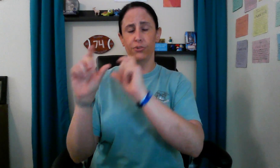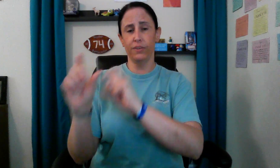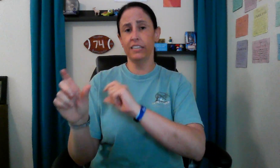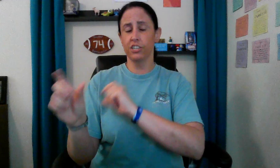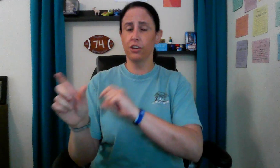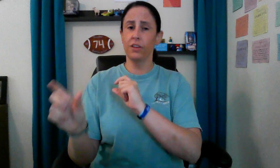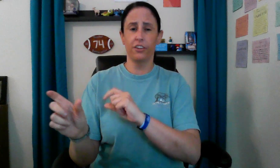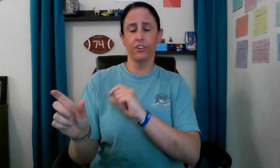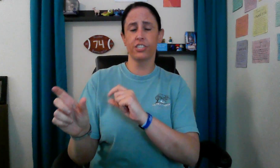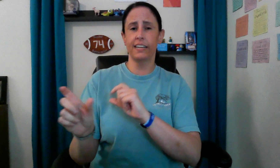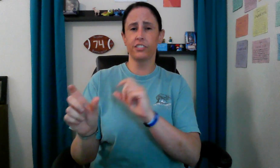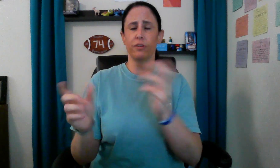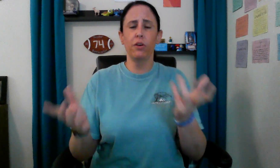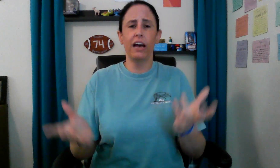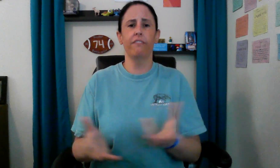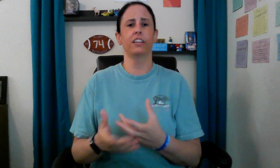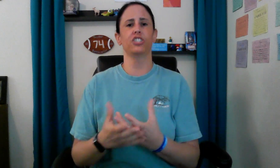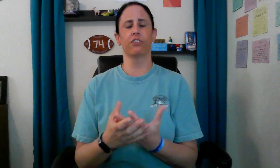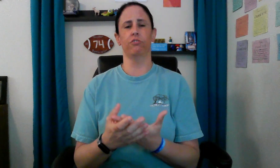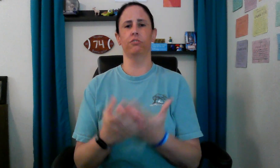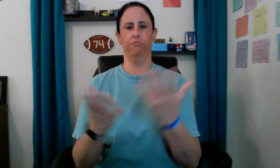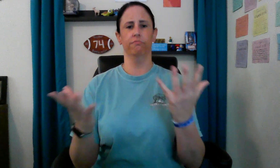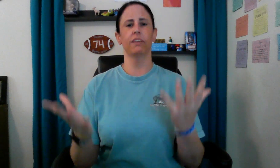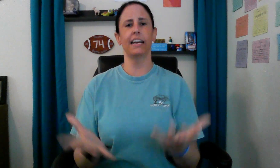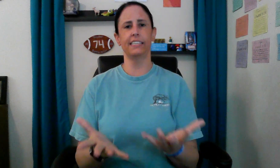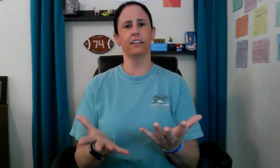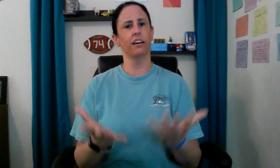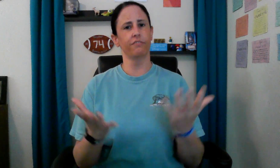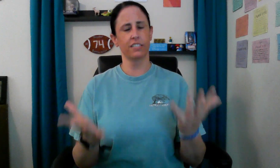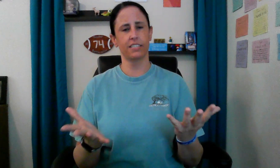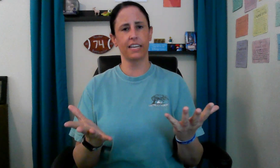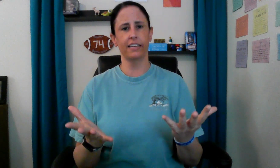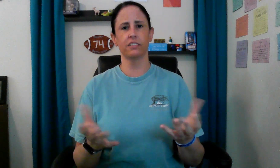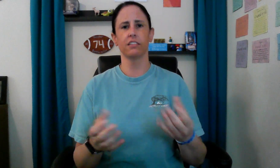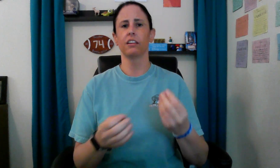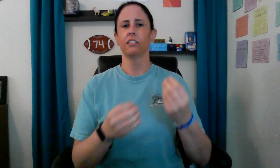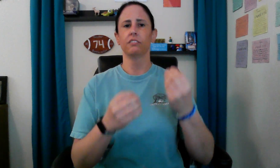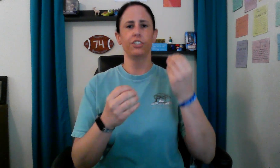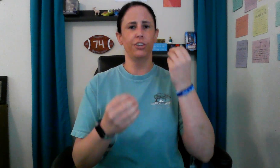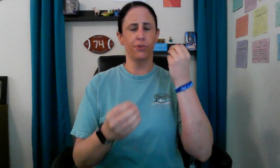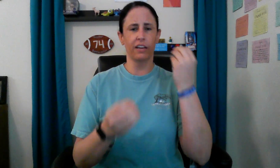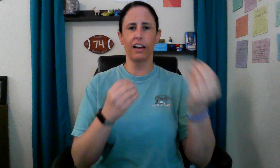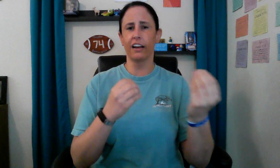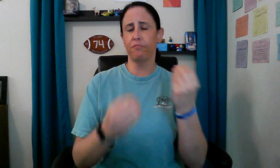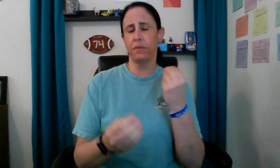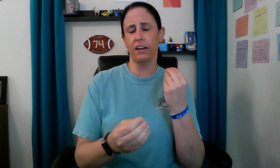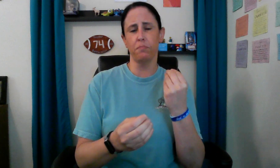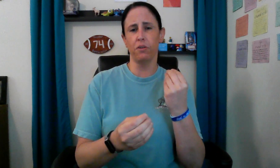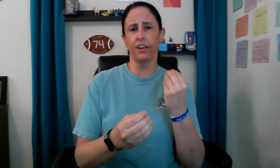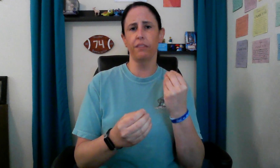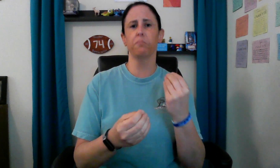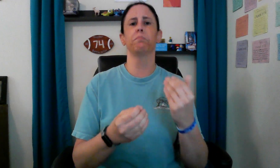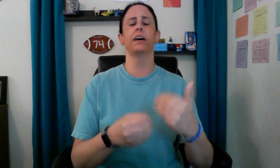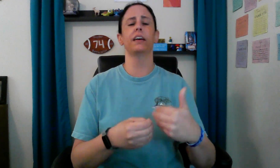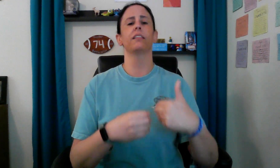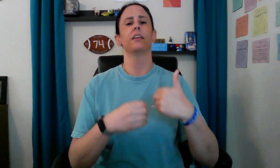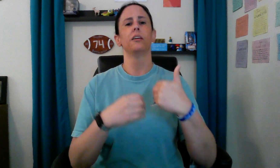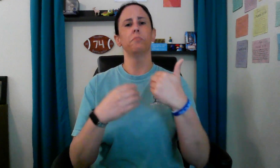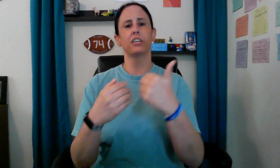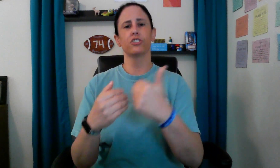need to know the other states. So if you have a general idea of the states, you can kind of pick up on it. But make sure